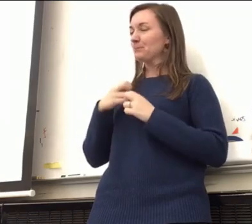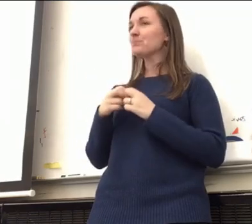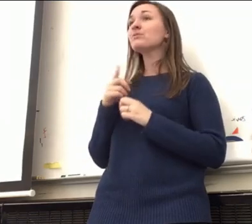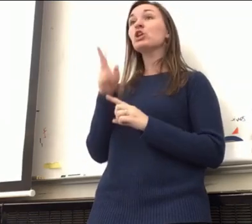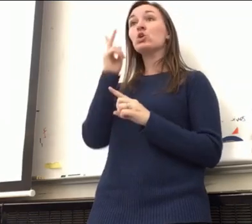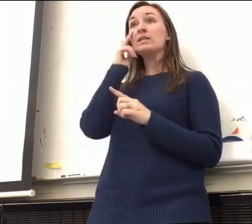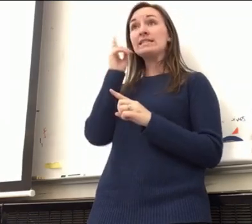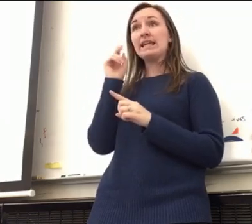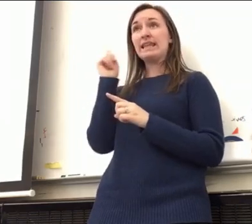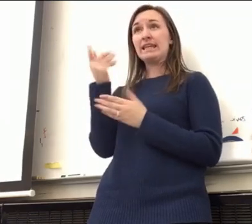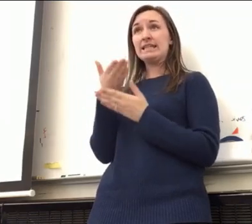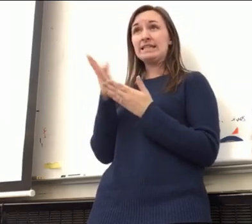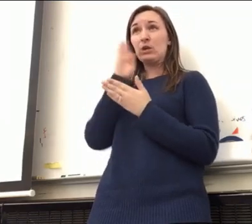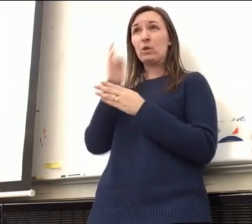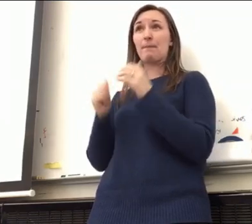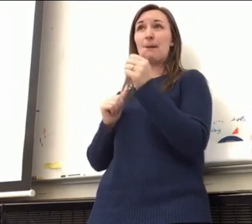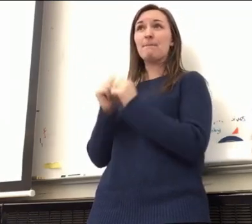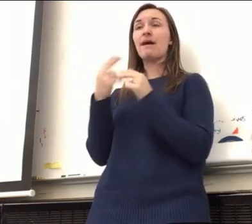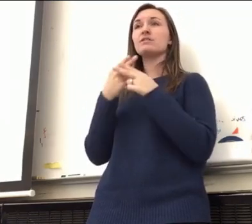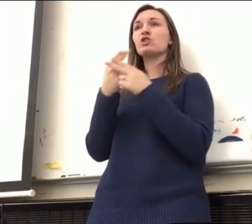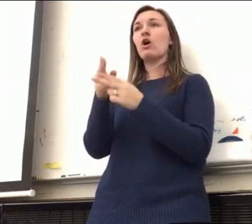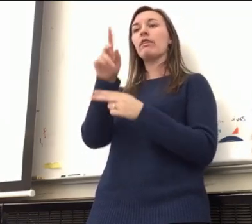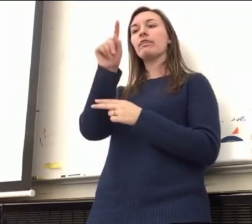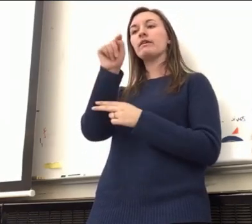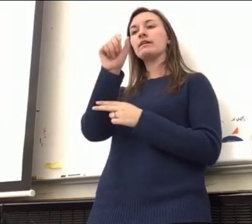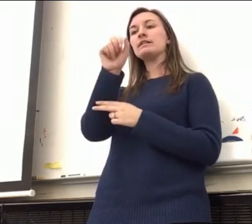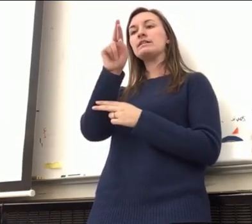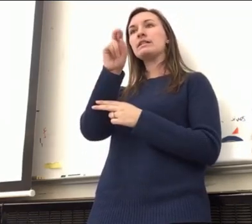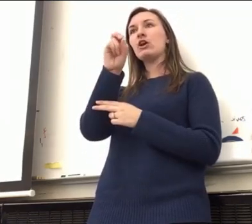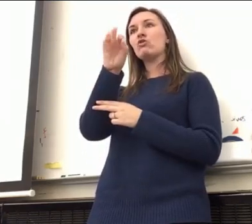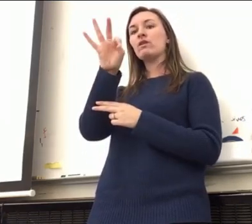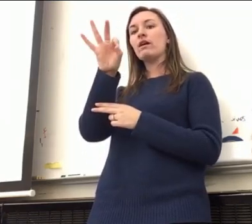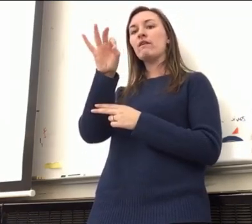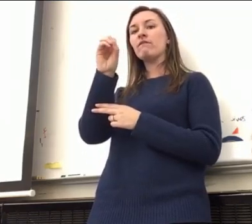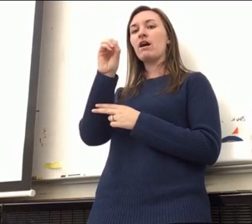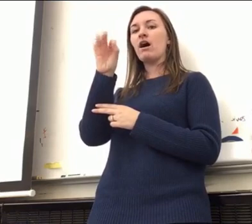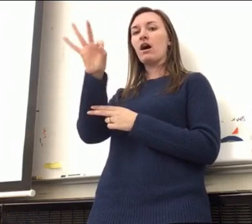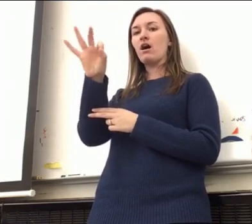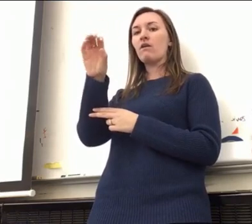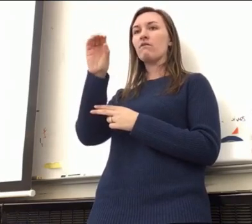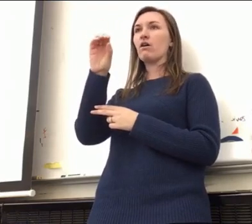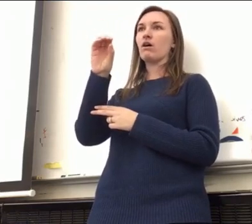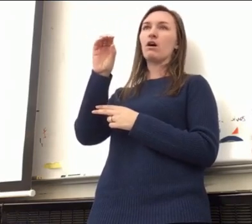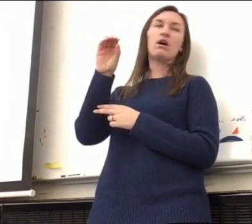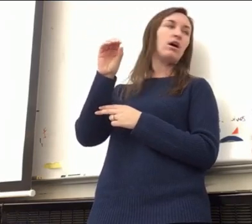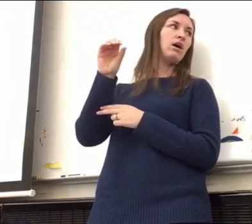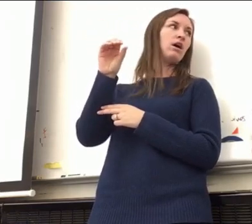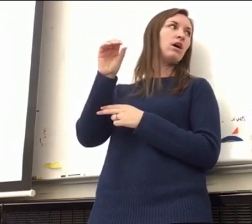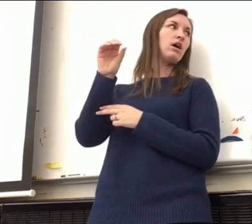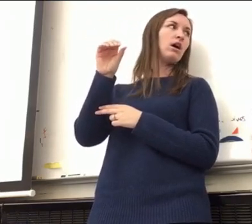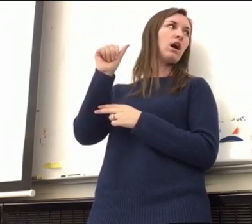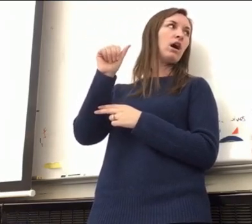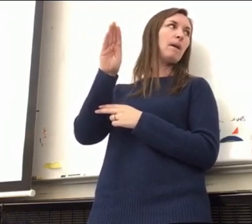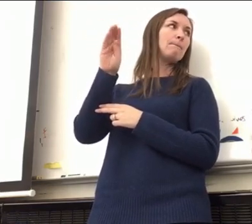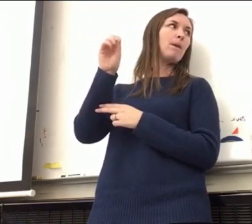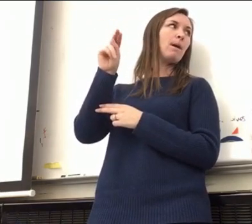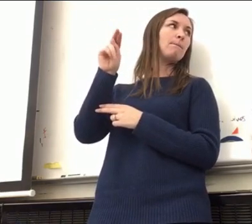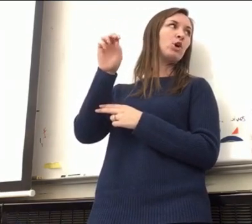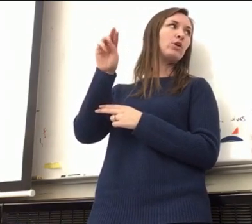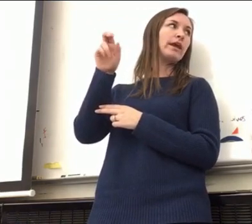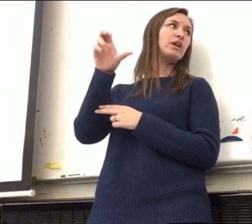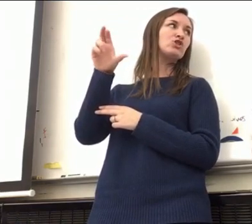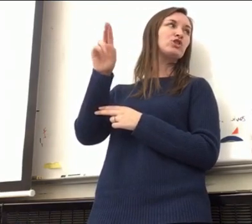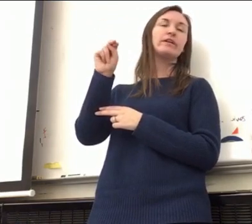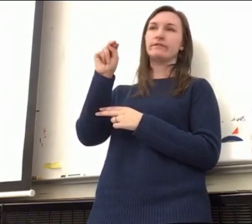this thing is going to get passed called the Tariff of Abominations. If you want to write next or highlight the Nullification Crisis and highlight the